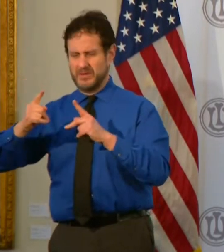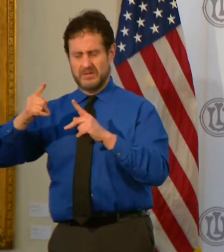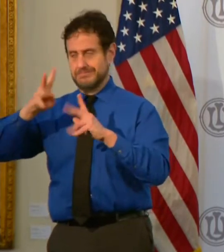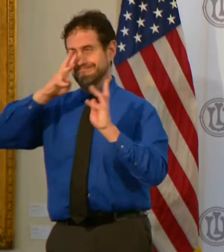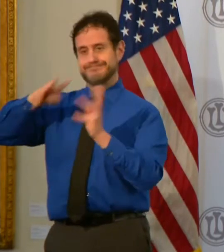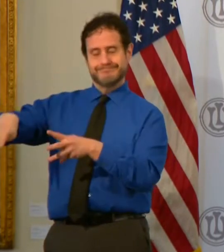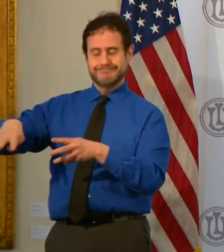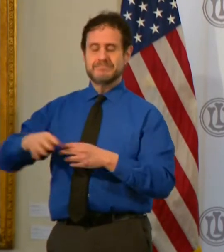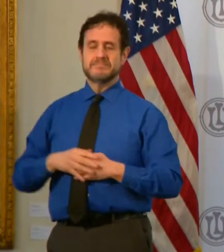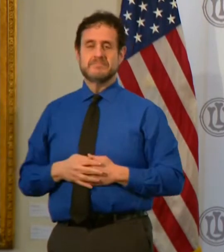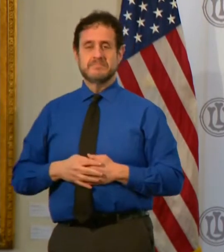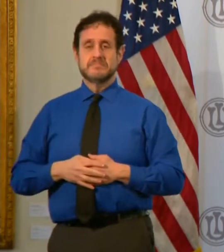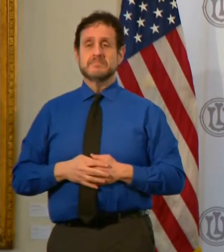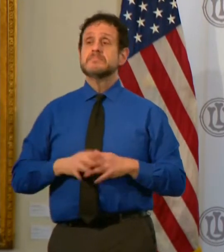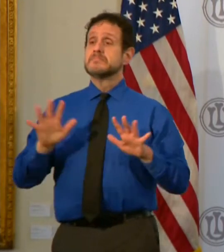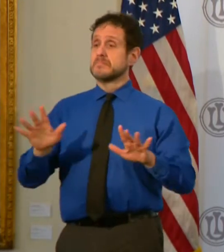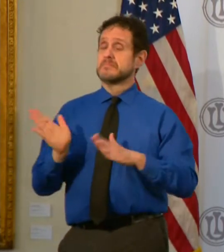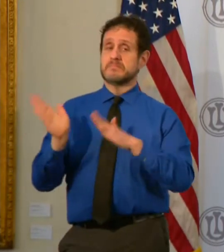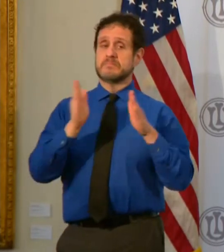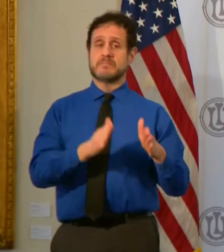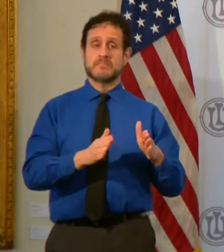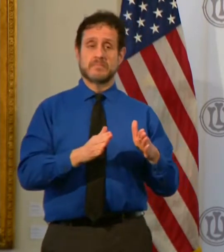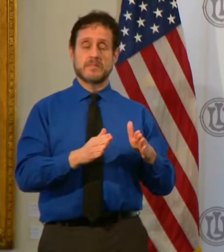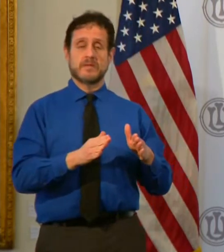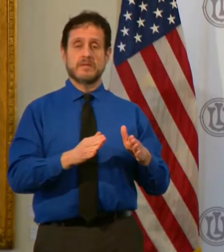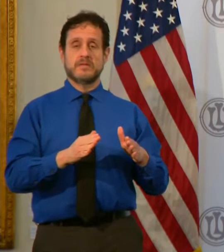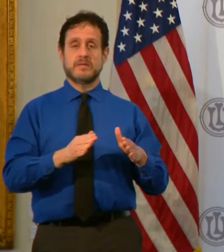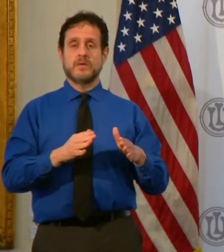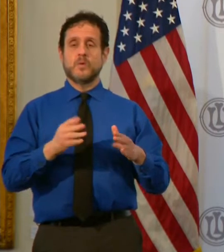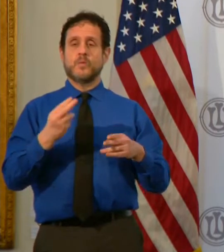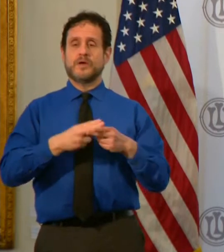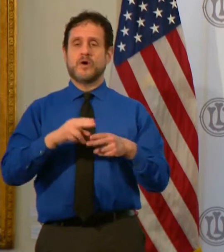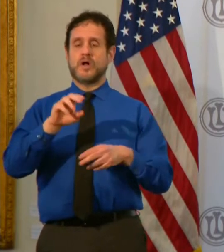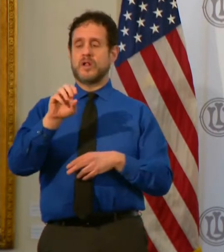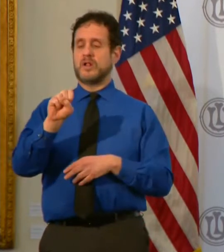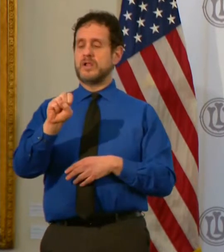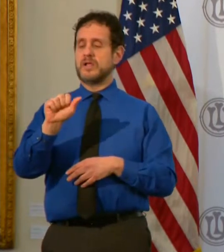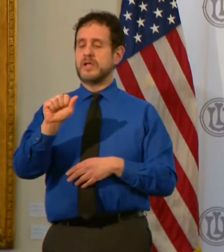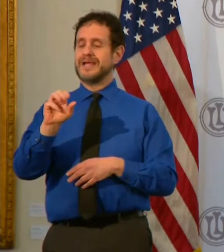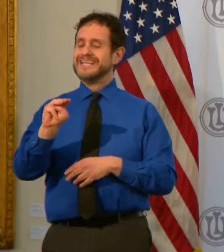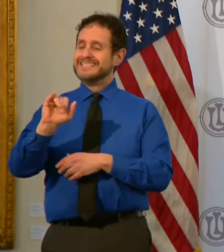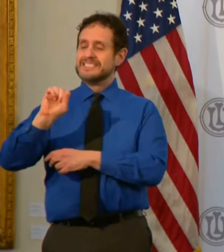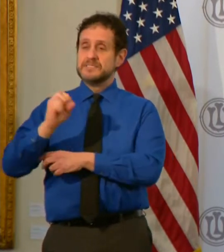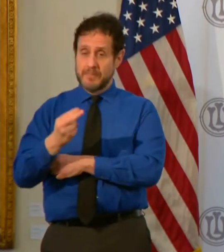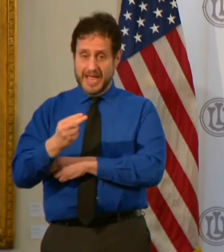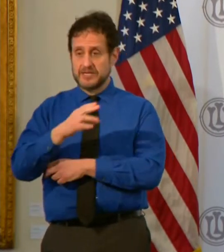see as what we call smash and grabs, that is not a retail theft. It's a burglary.